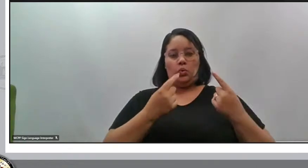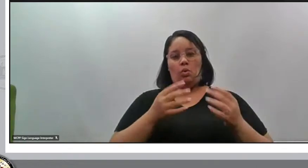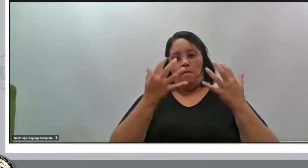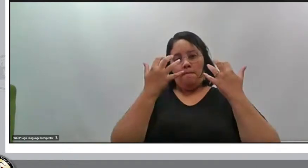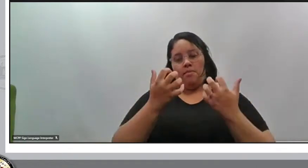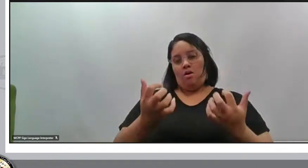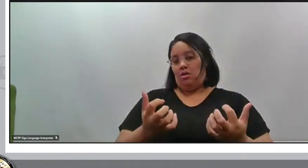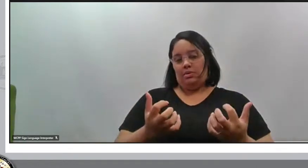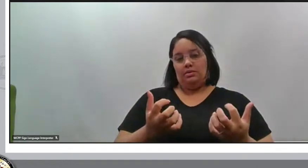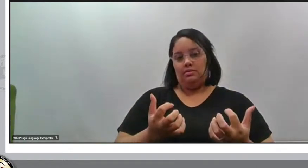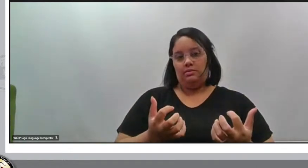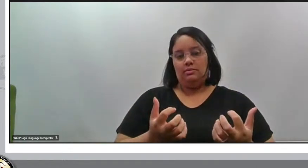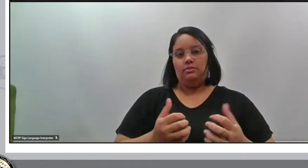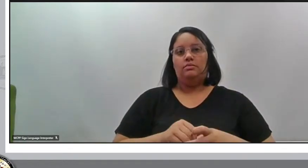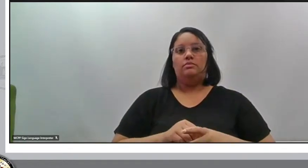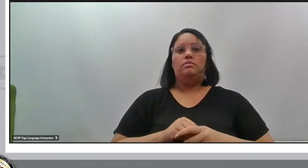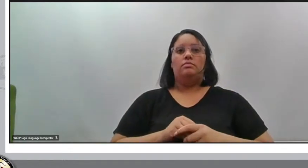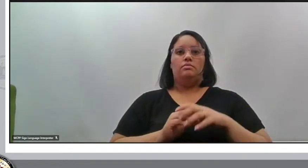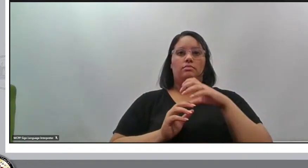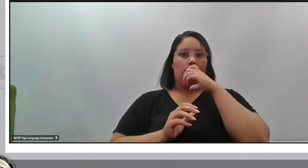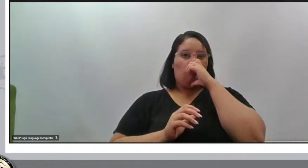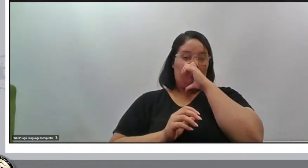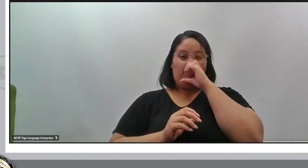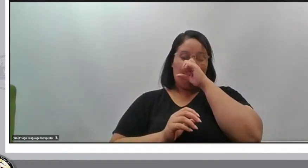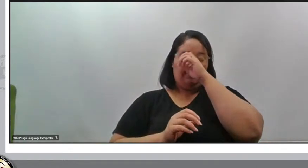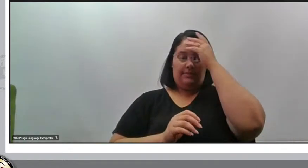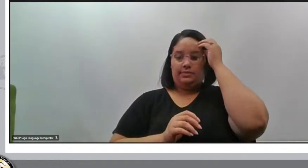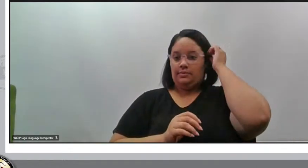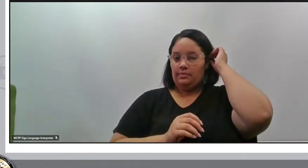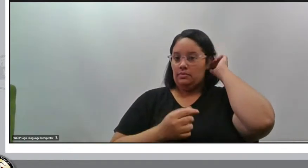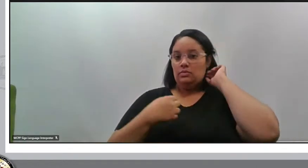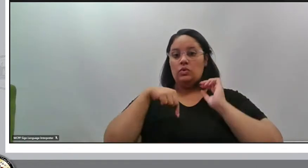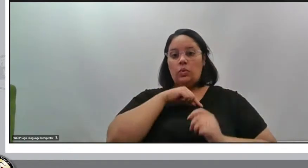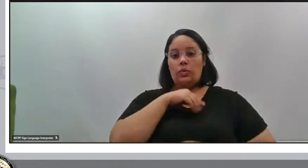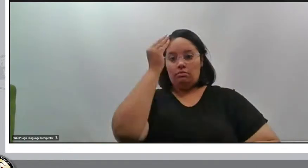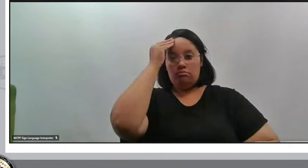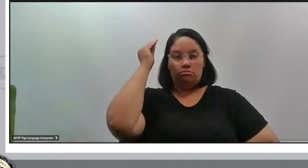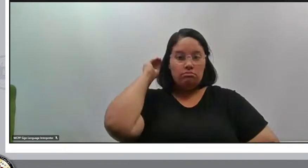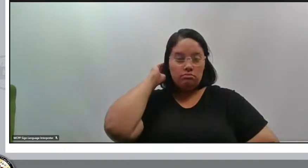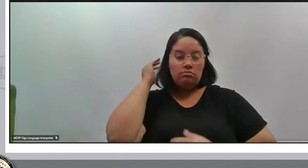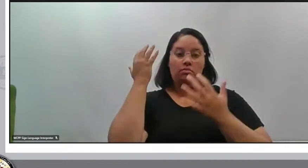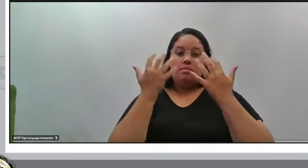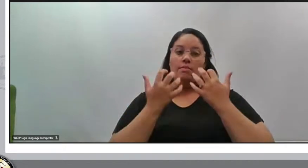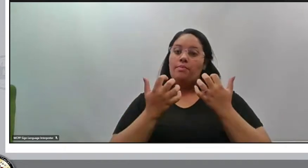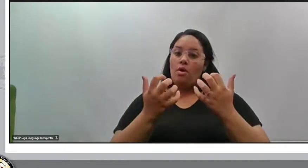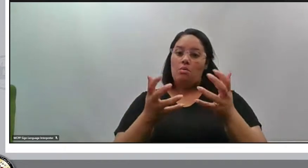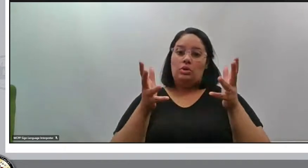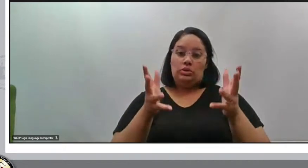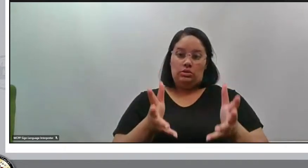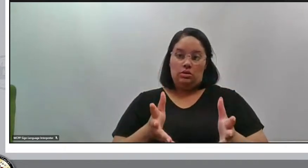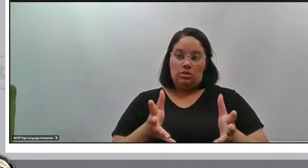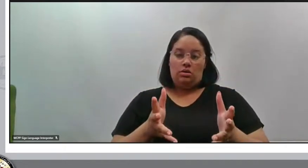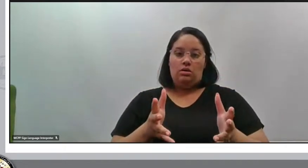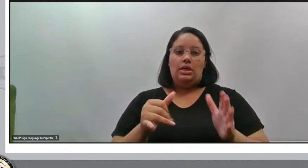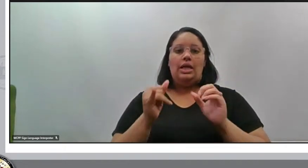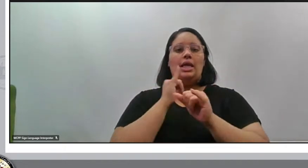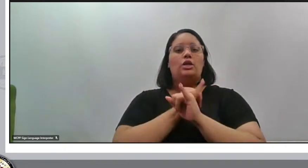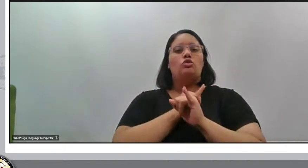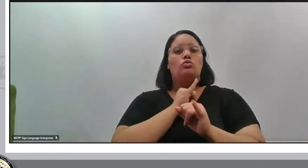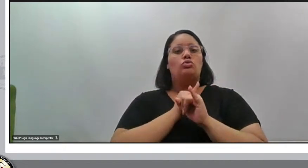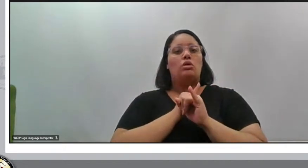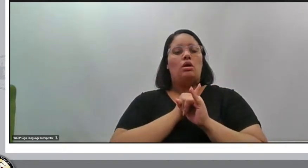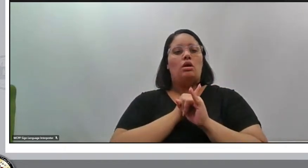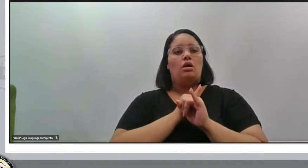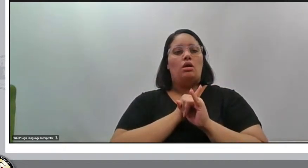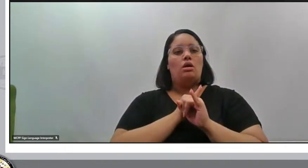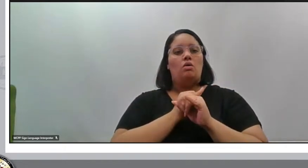that in taking into consideration that Parliament is an institution where